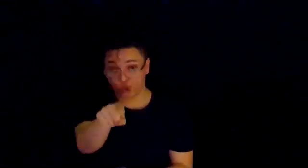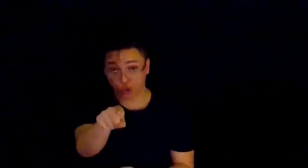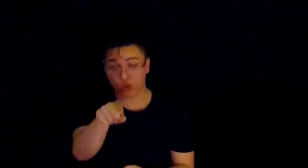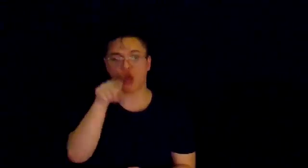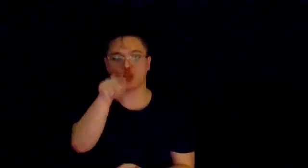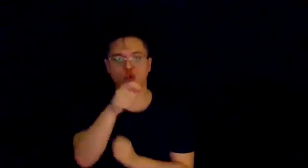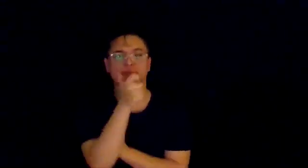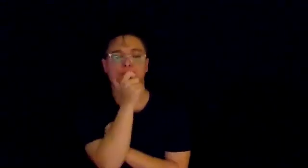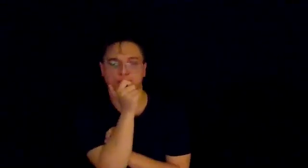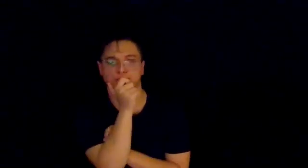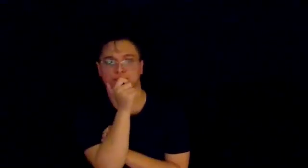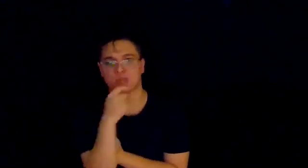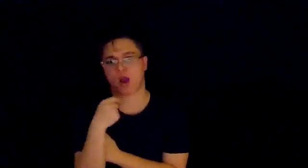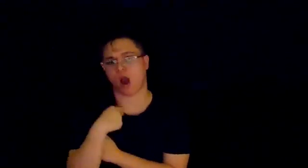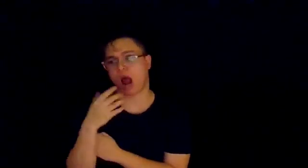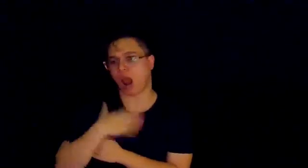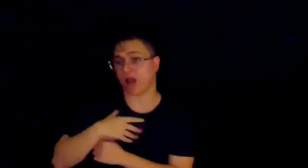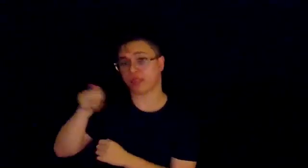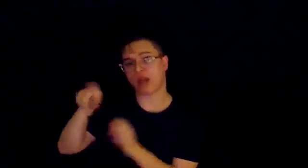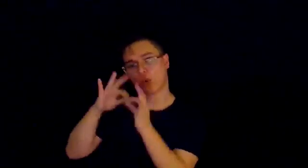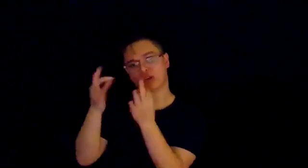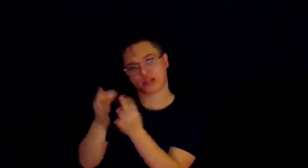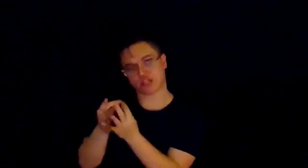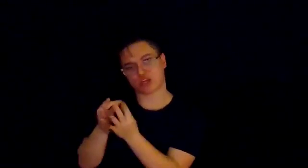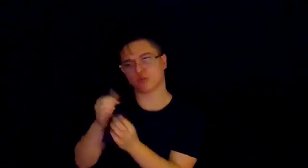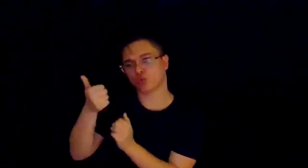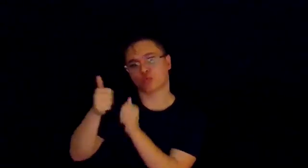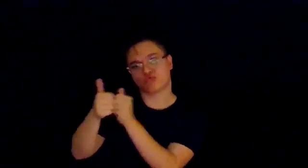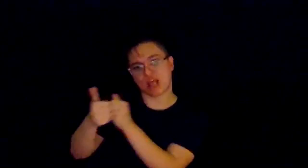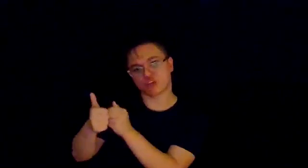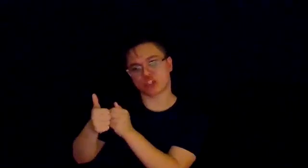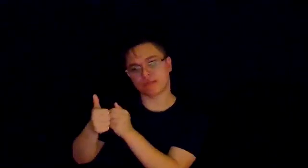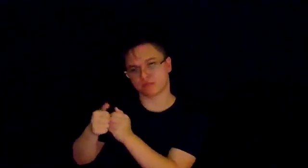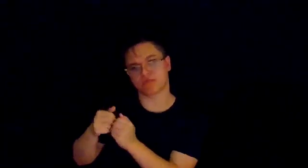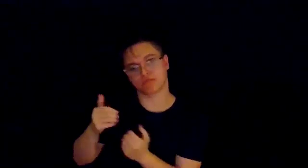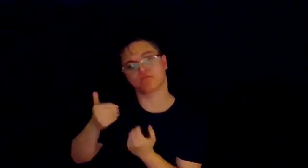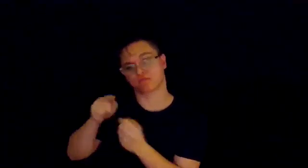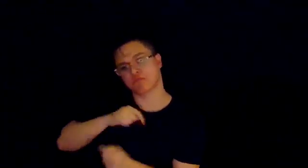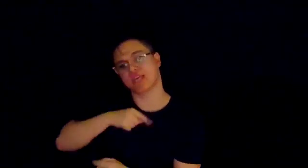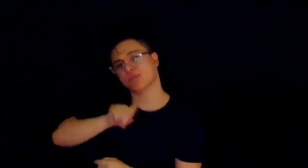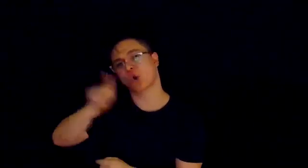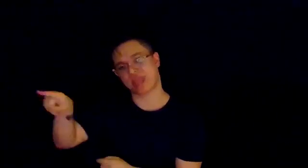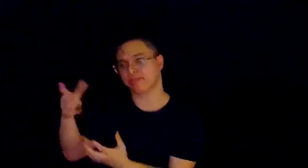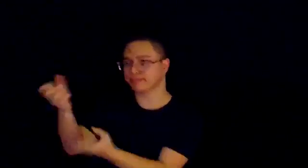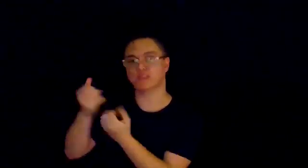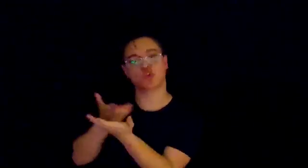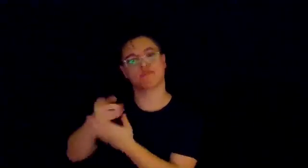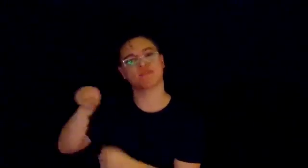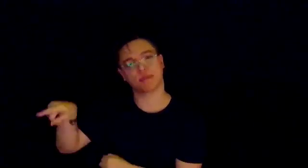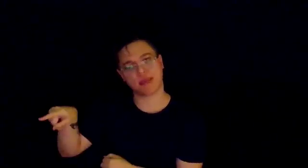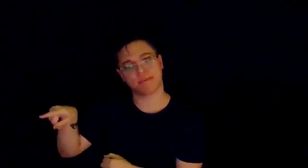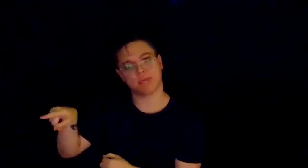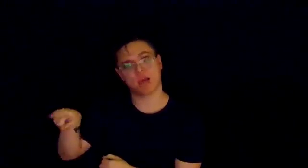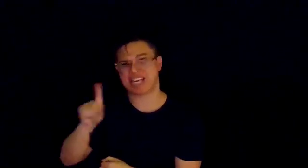it's changed. The NDIS is giving you the money directly. So now you need to make the decision on what organisations you like. Maybe you have a